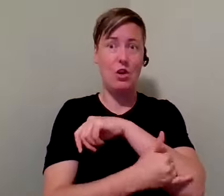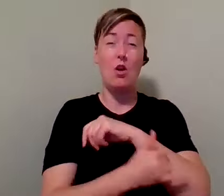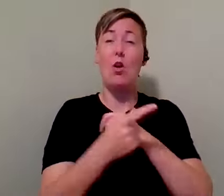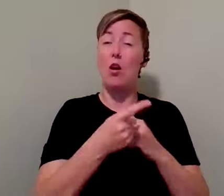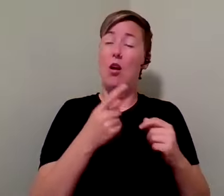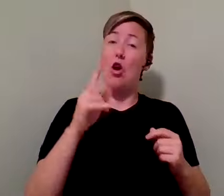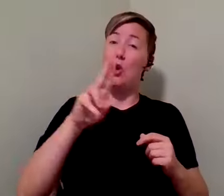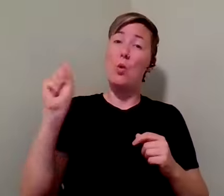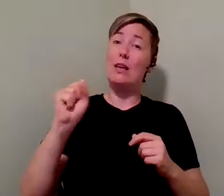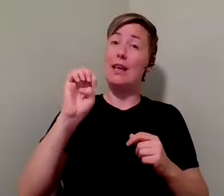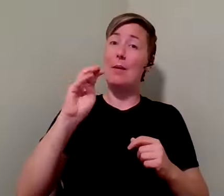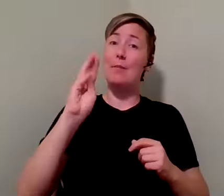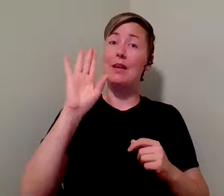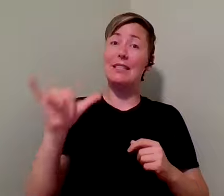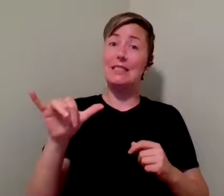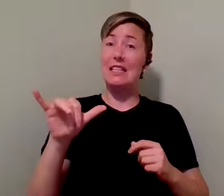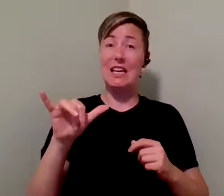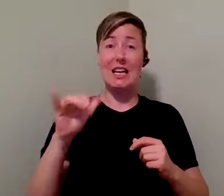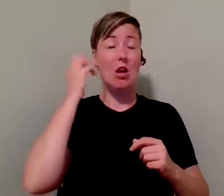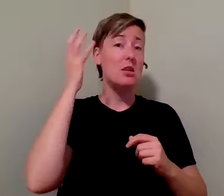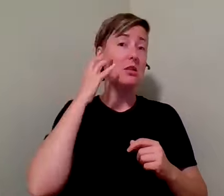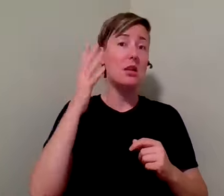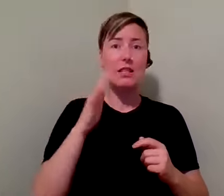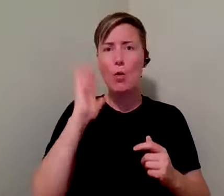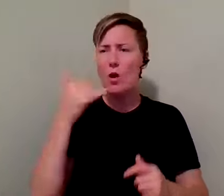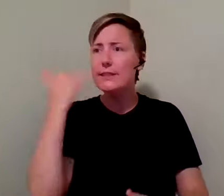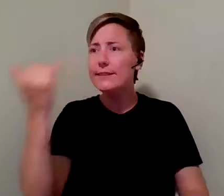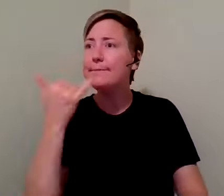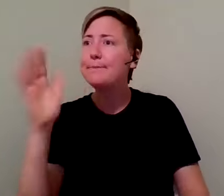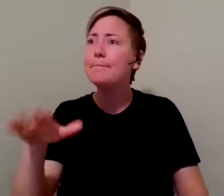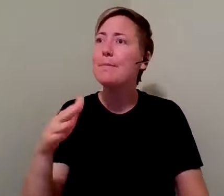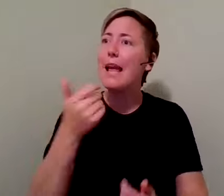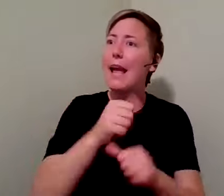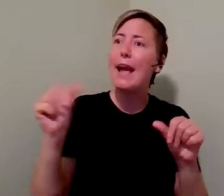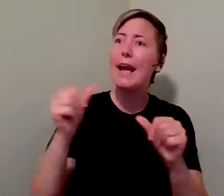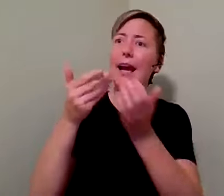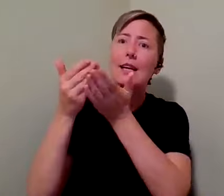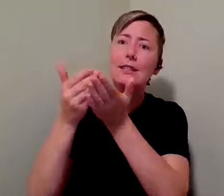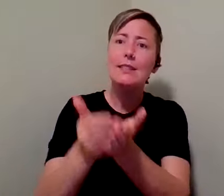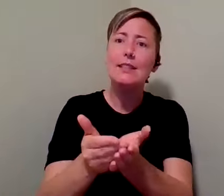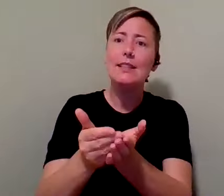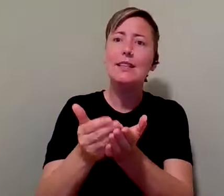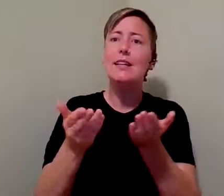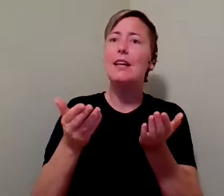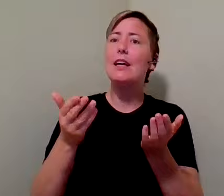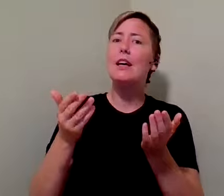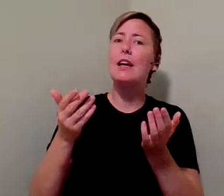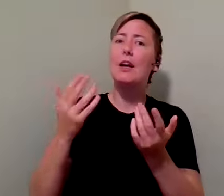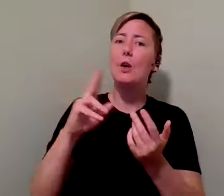up, hey, any American ships in port? Sir, that's classified information. No, there's sailors on that ship that need a meeting. Sir, that's